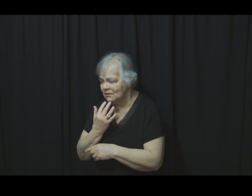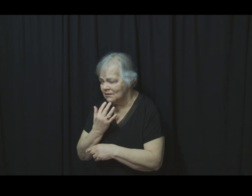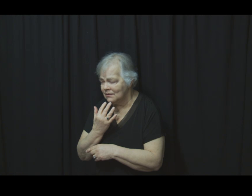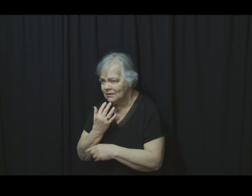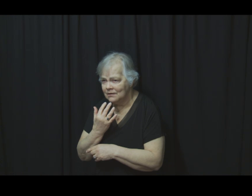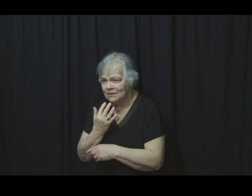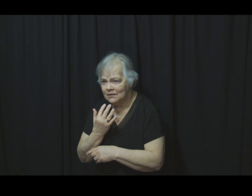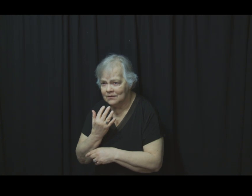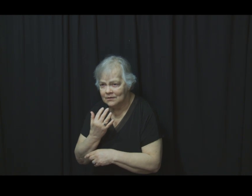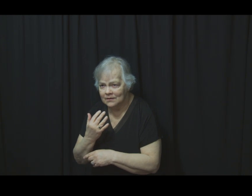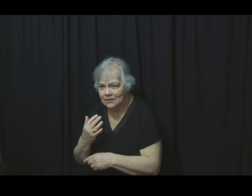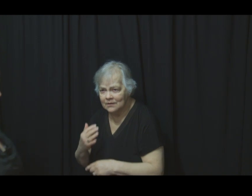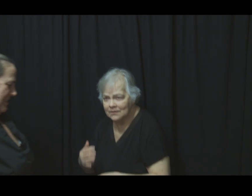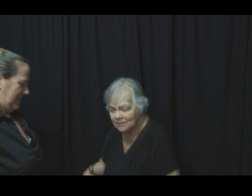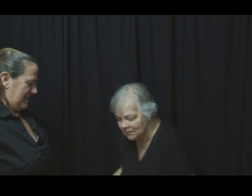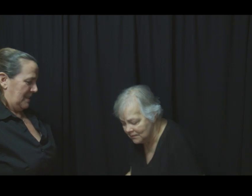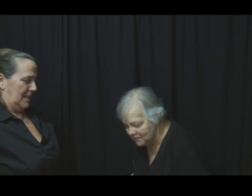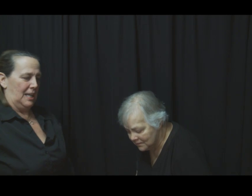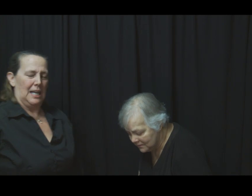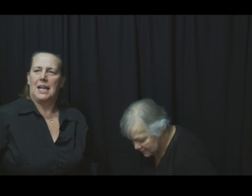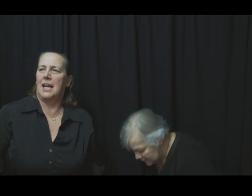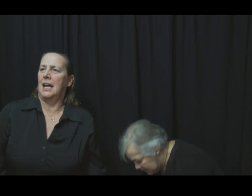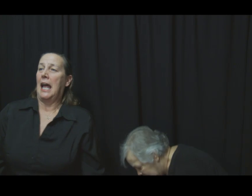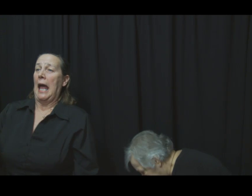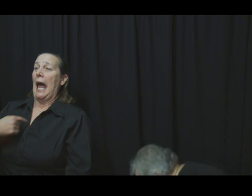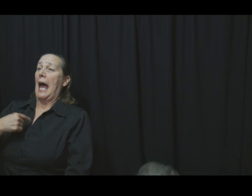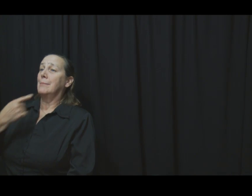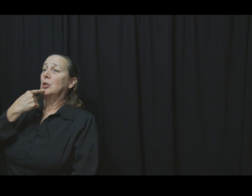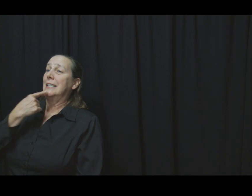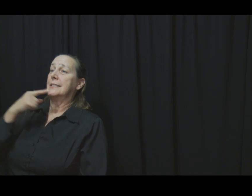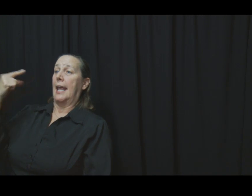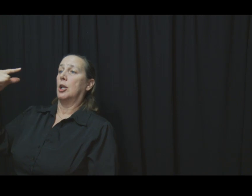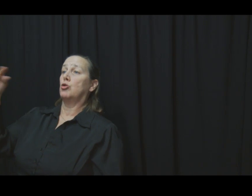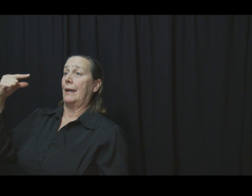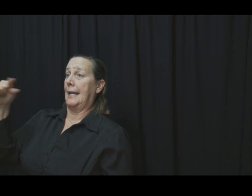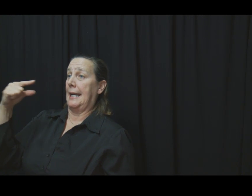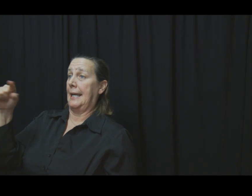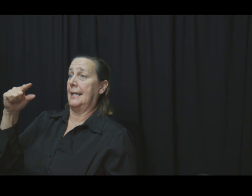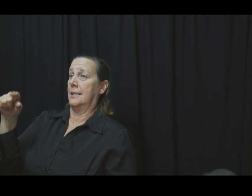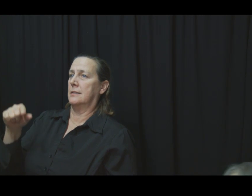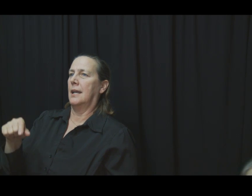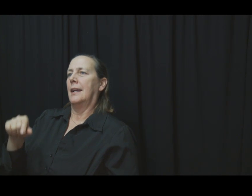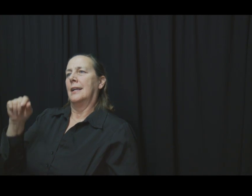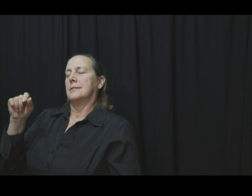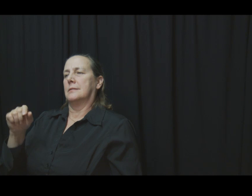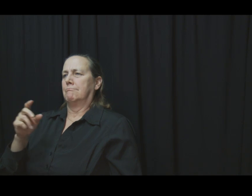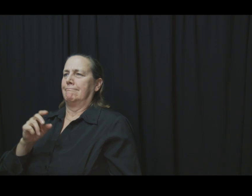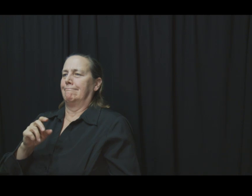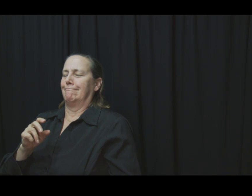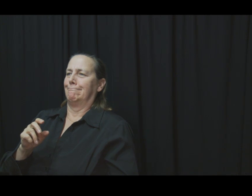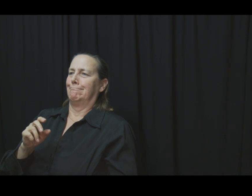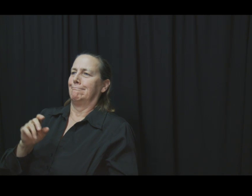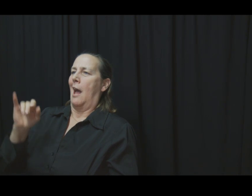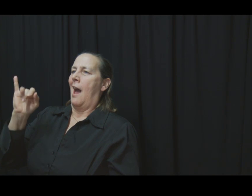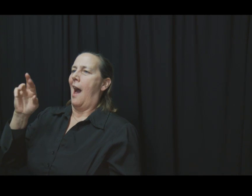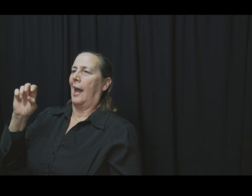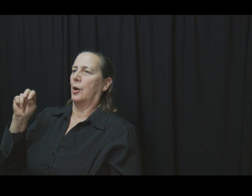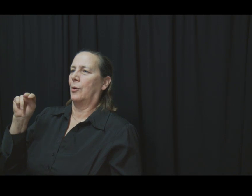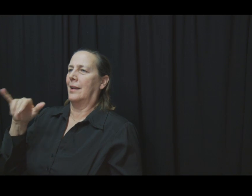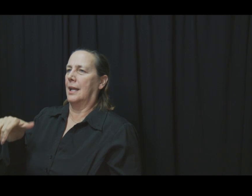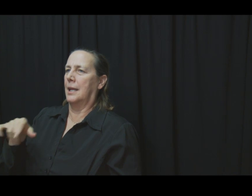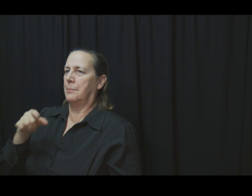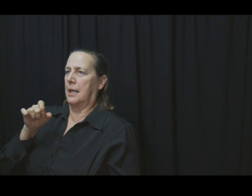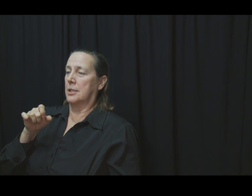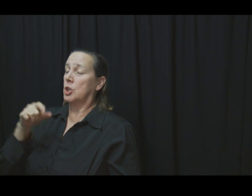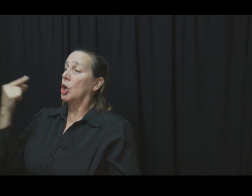I will go along with most people and say green, and it's an irony that green plants reflect green